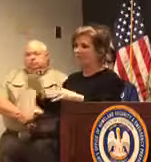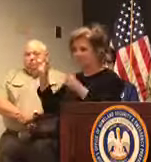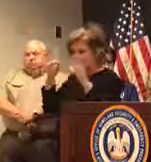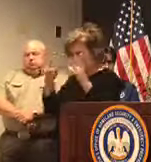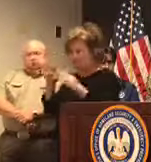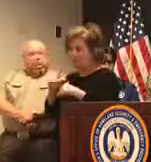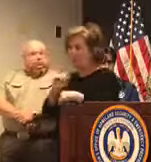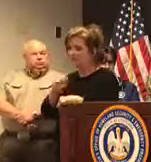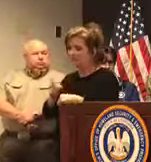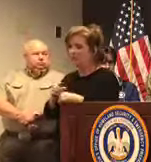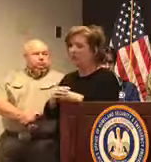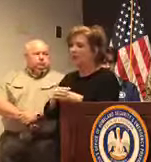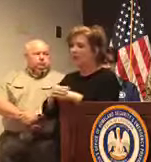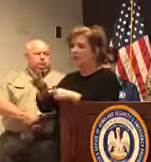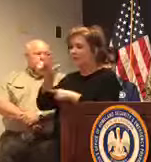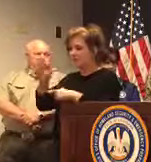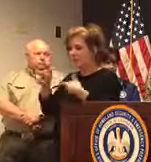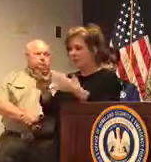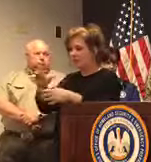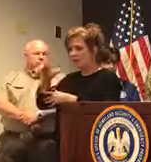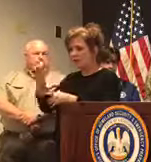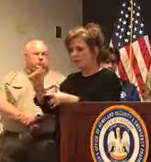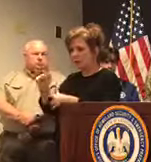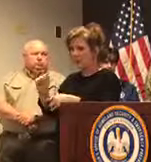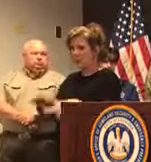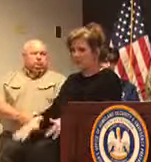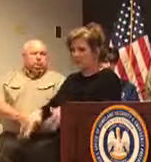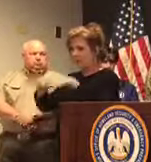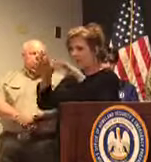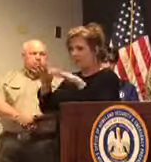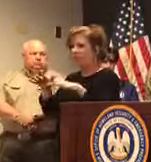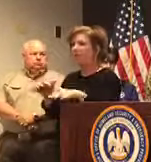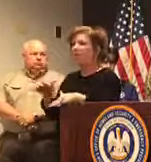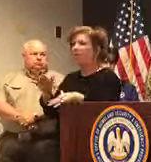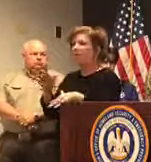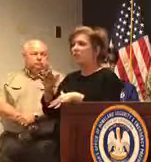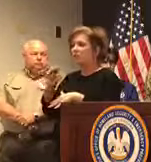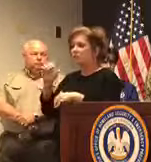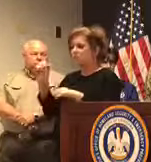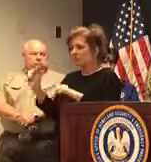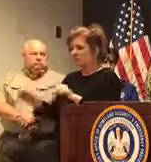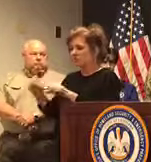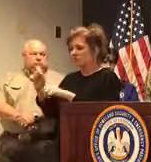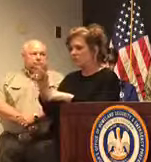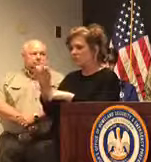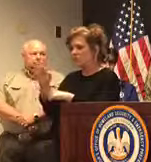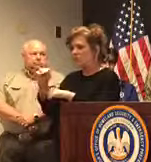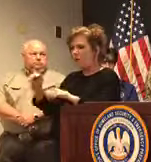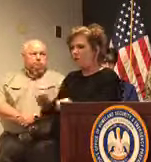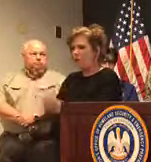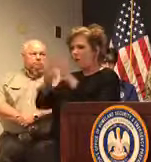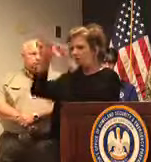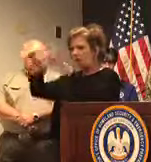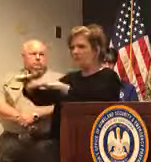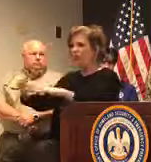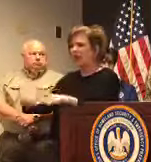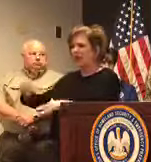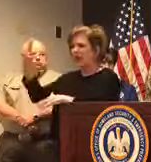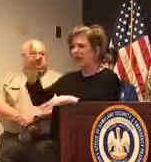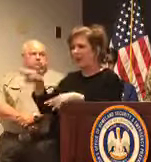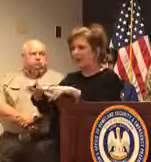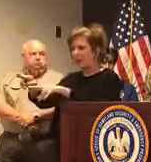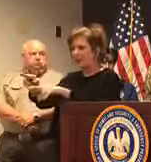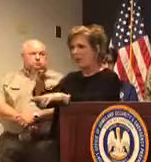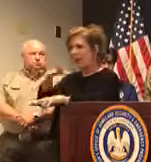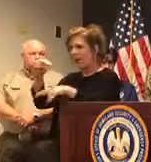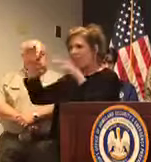are three ways Louisiana floods: storm surge, high rivers, and rain. We're going to have all